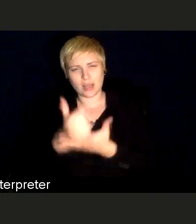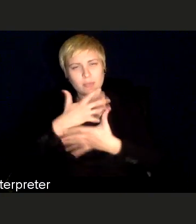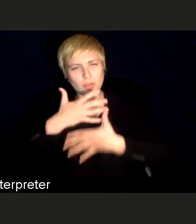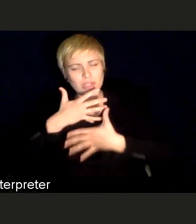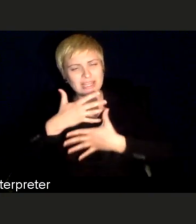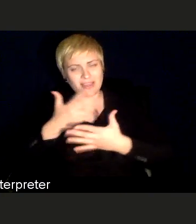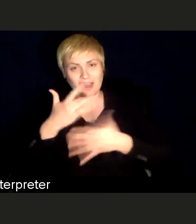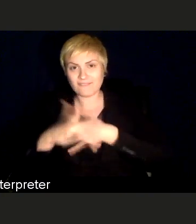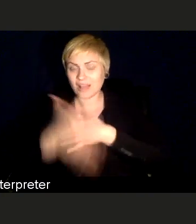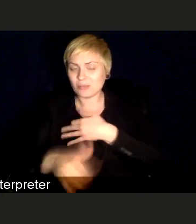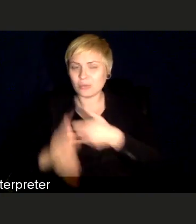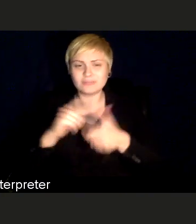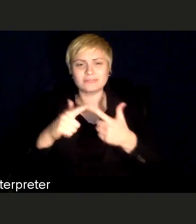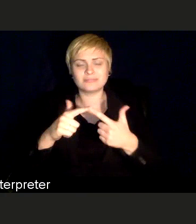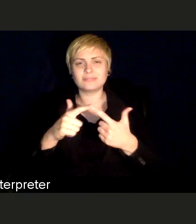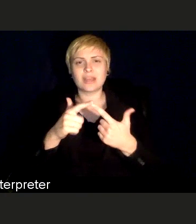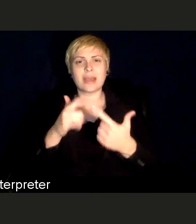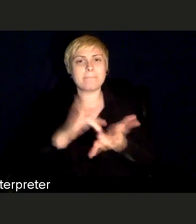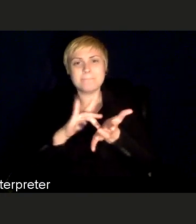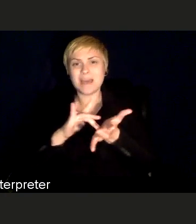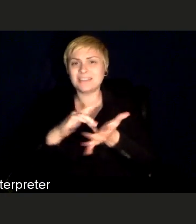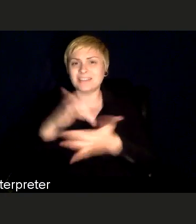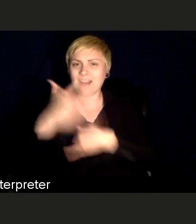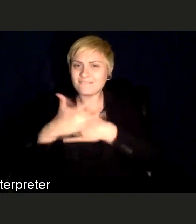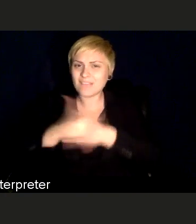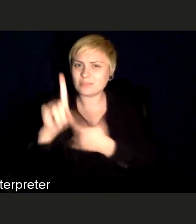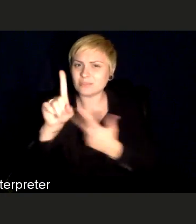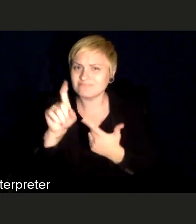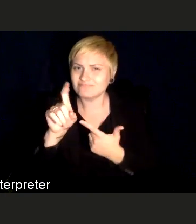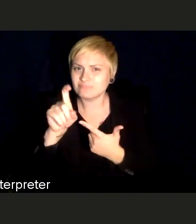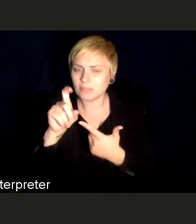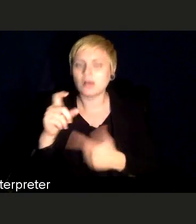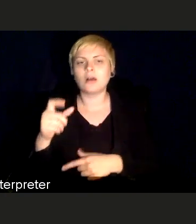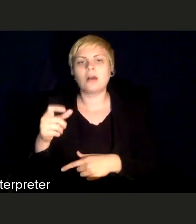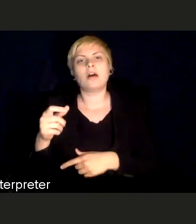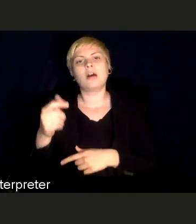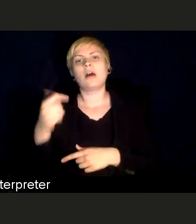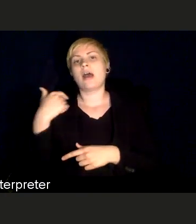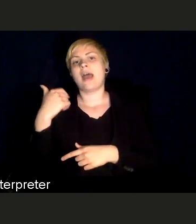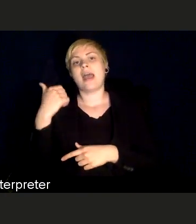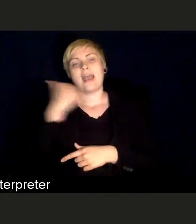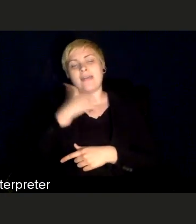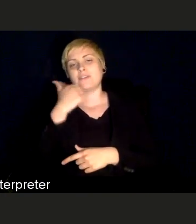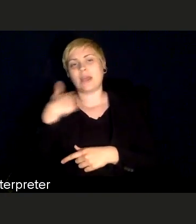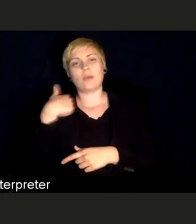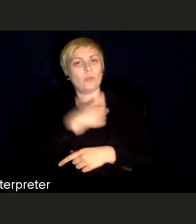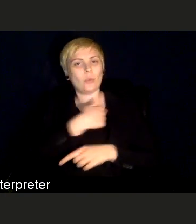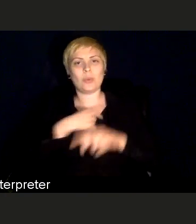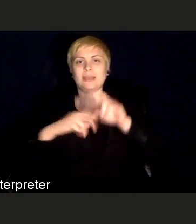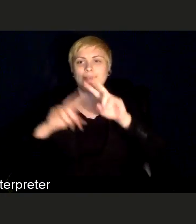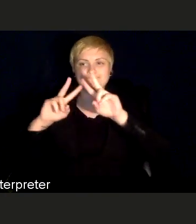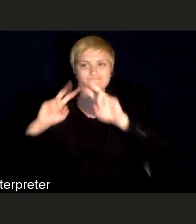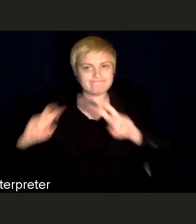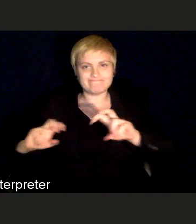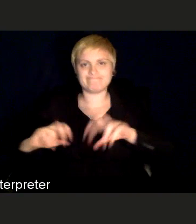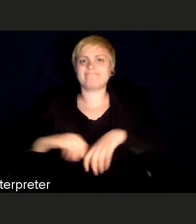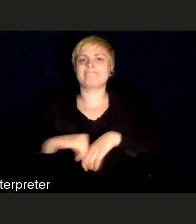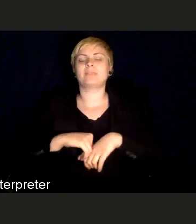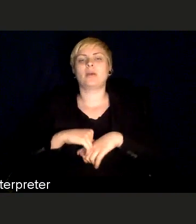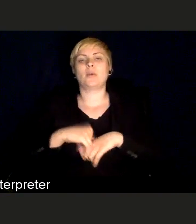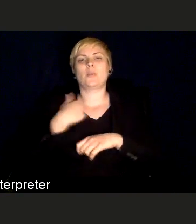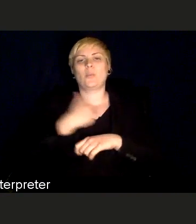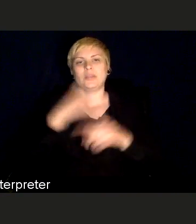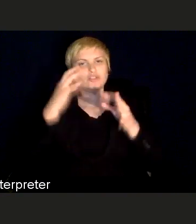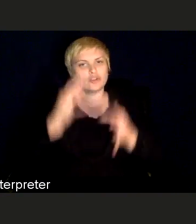Again, as I said, we assess this on an ongoing basis. We determine what our